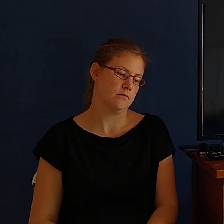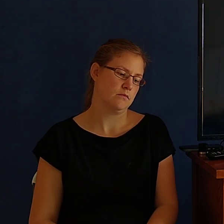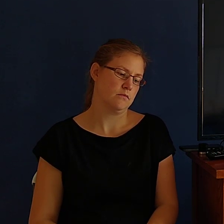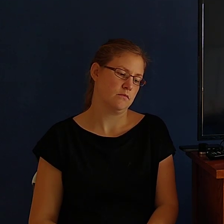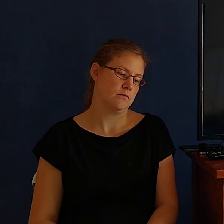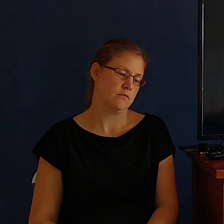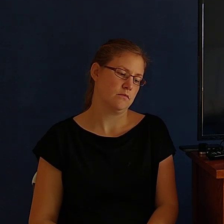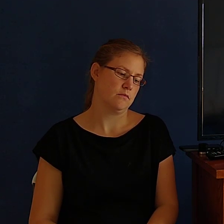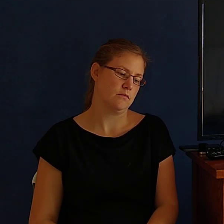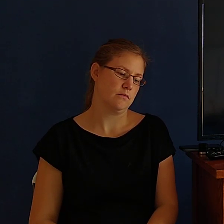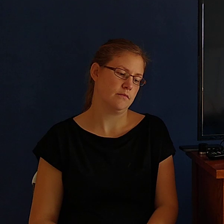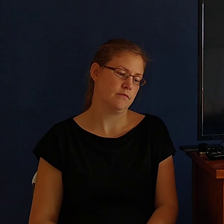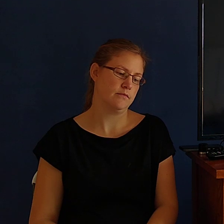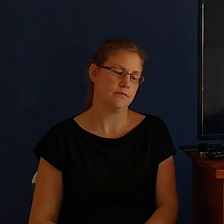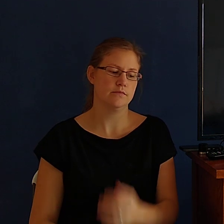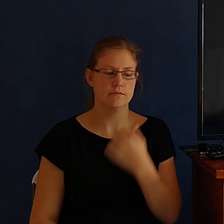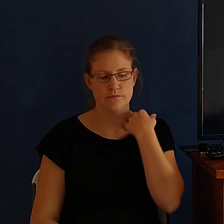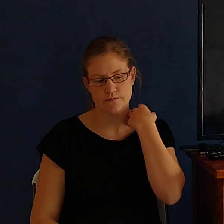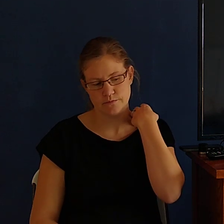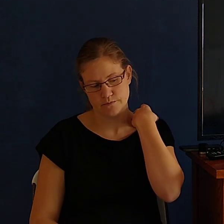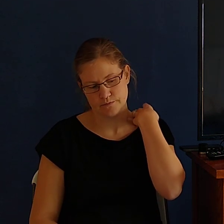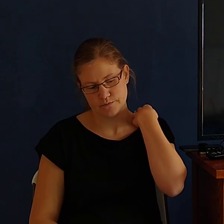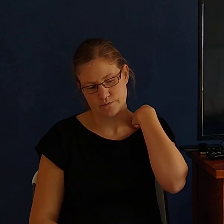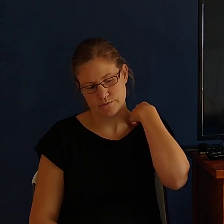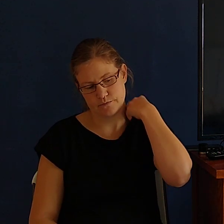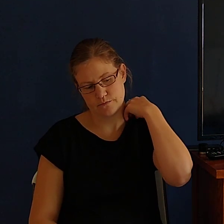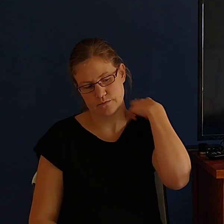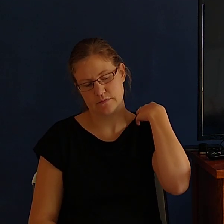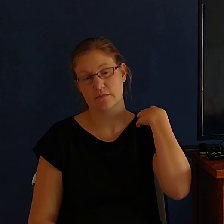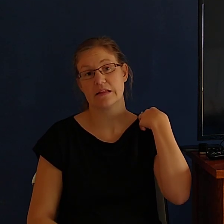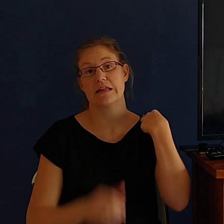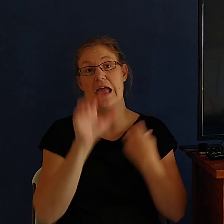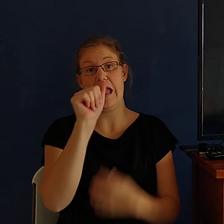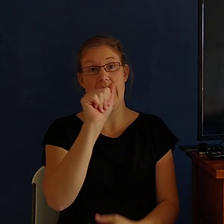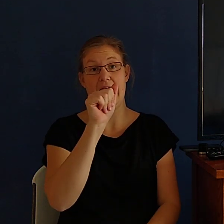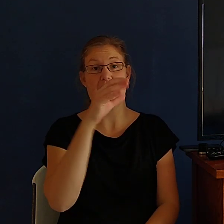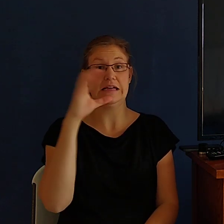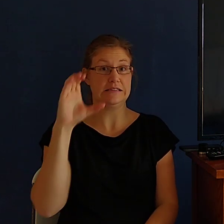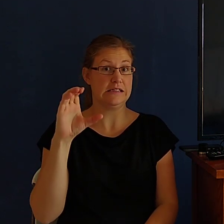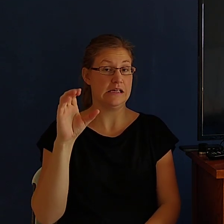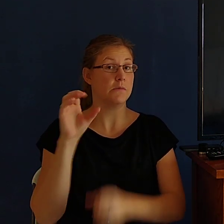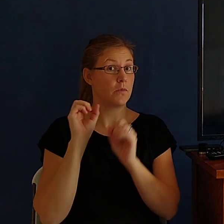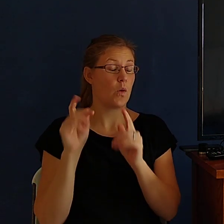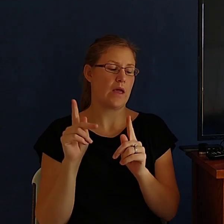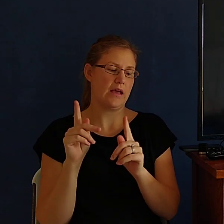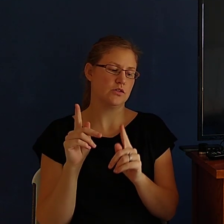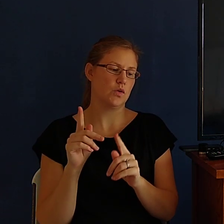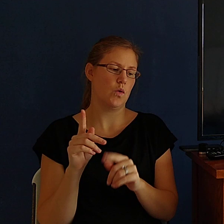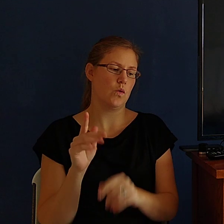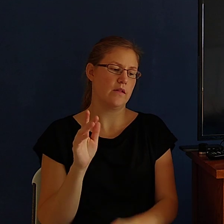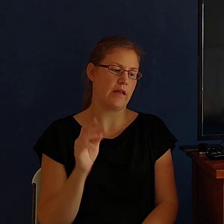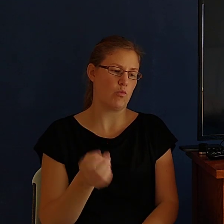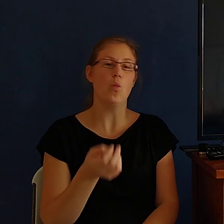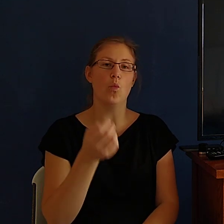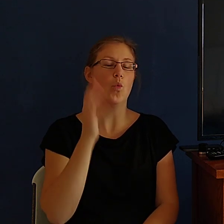and C. All right. Okay, so let's remove them. So we don't